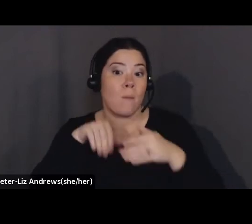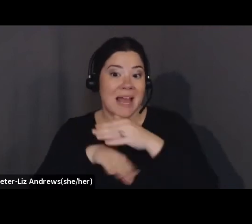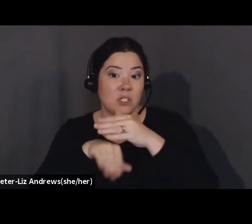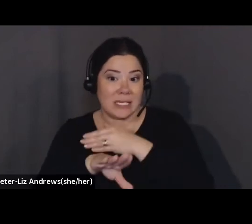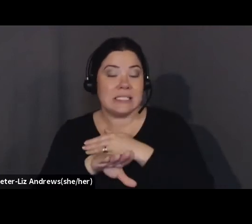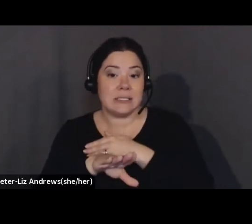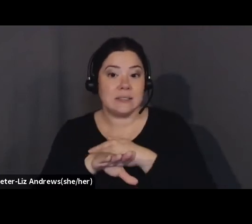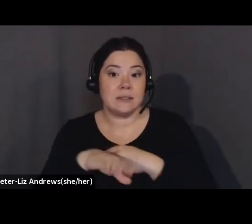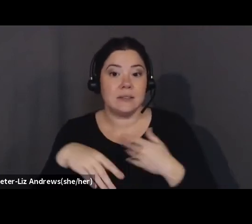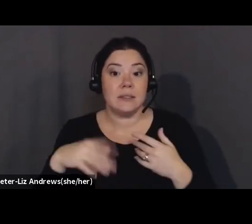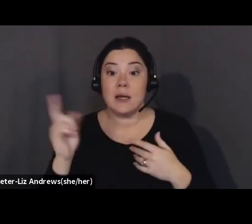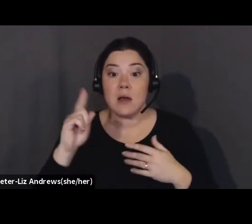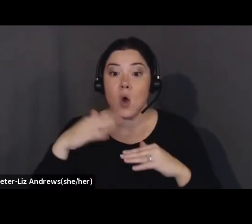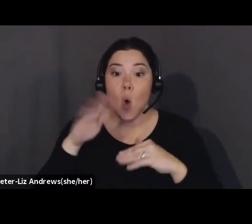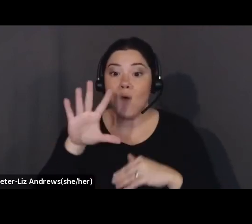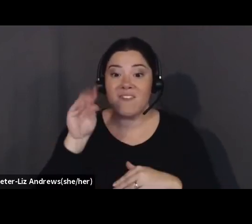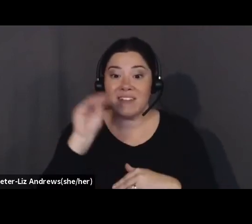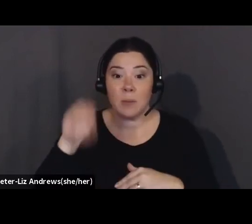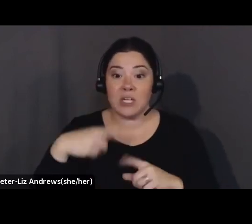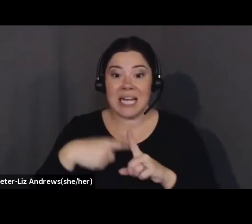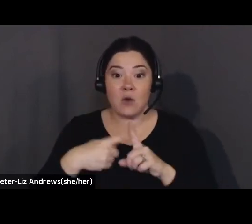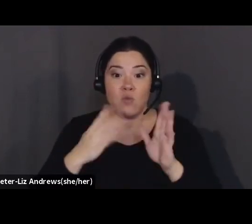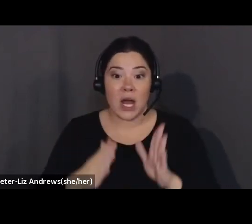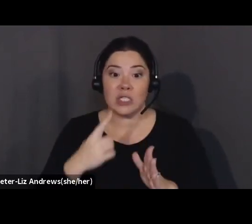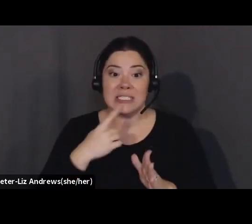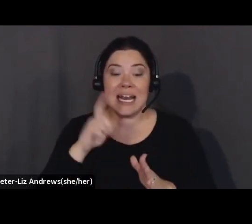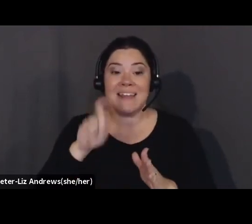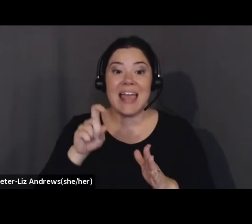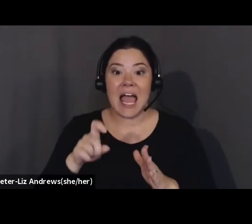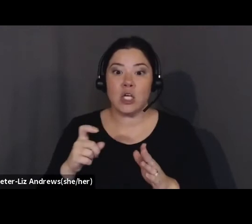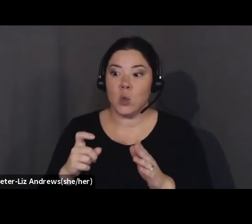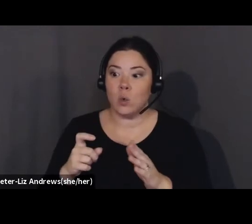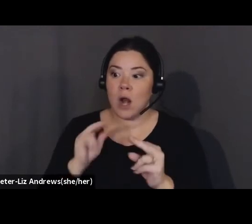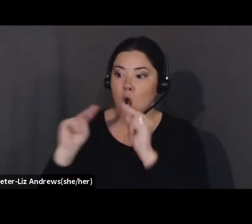over 50% of renters indicated that they had to negotiate a step.